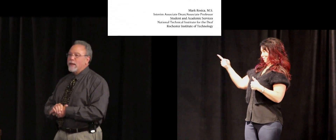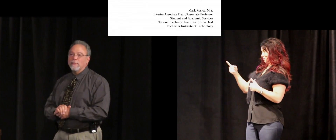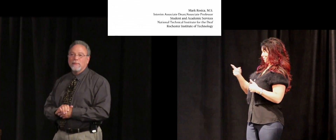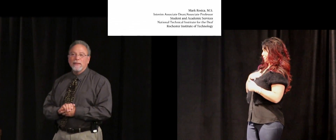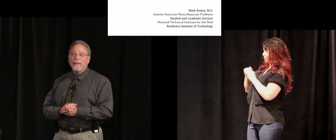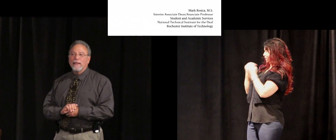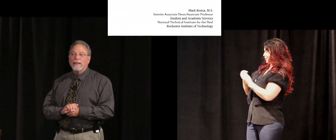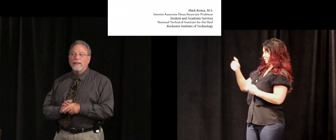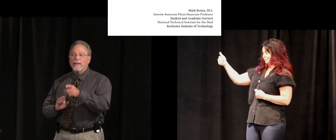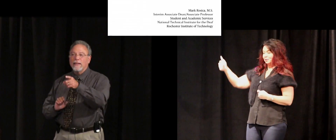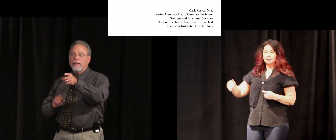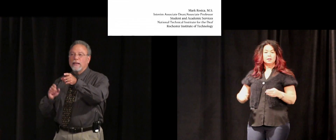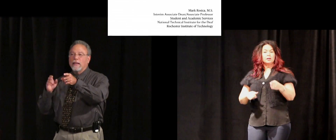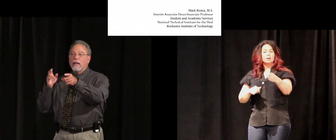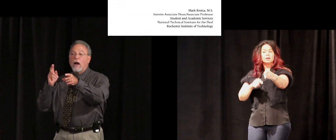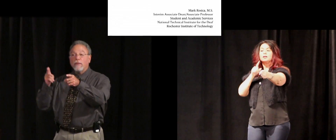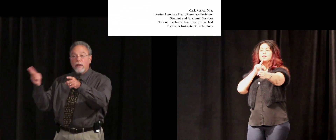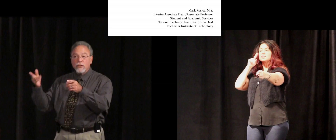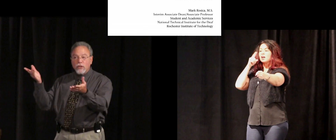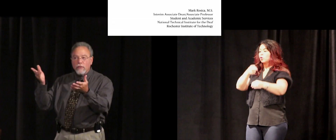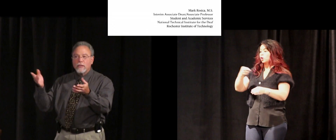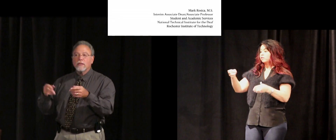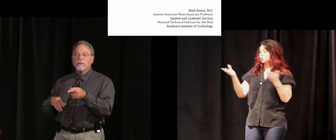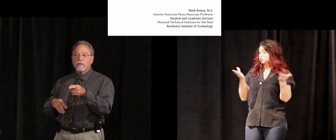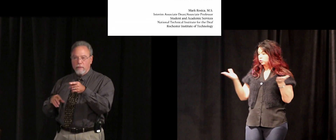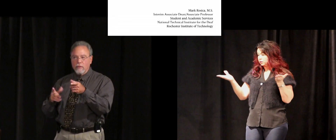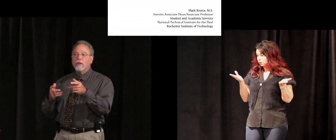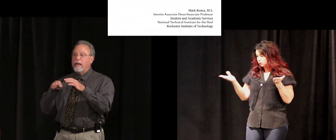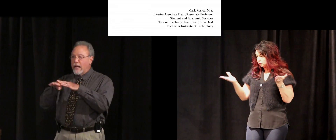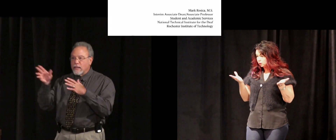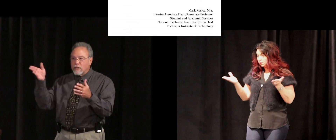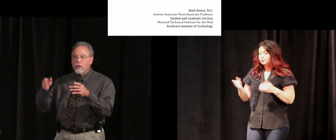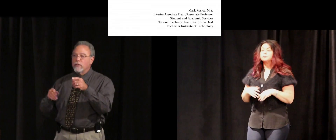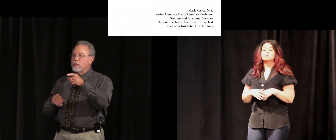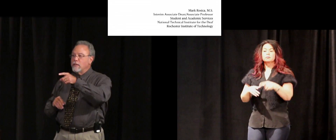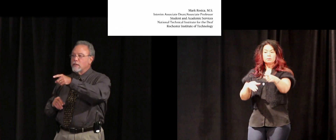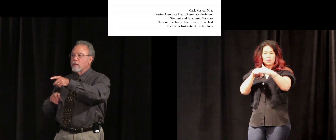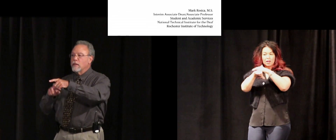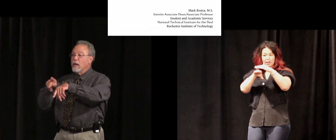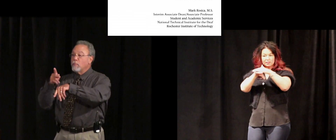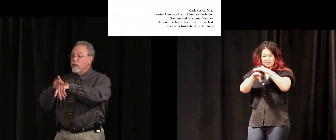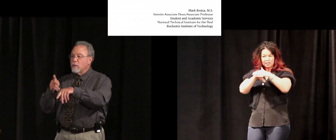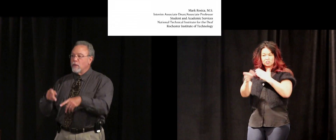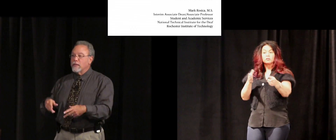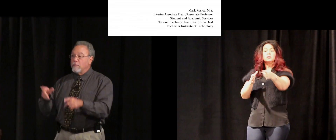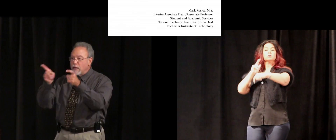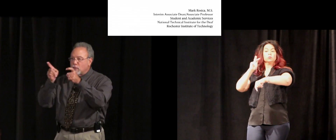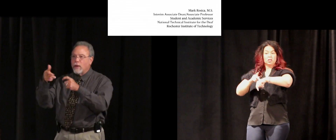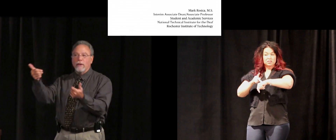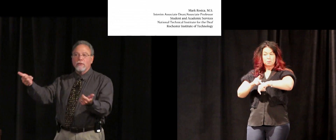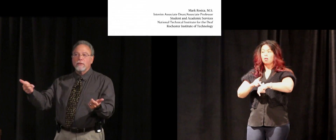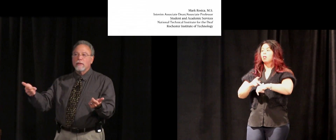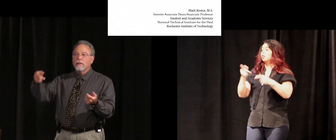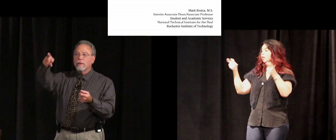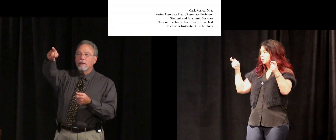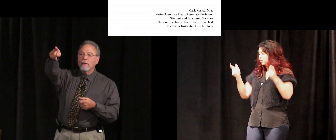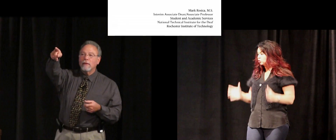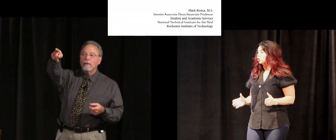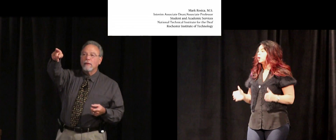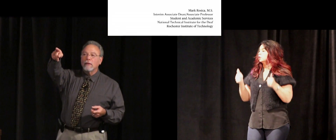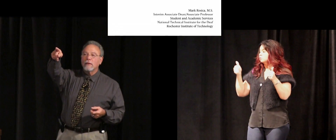Researchers, awesome, great. Who else? Parents, great, great.